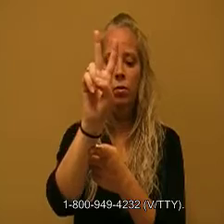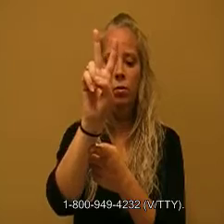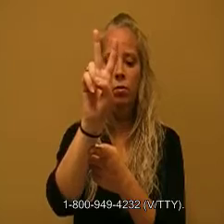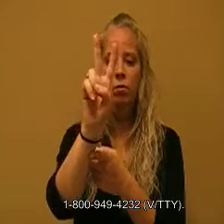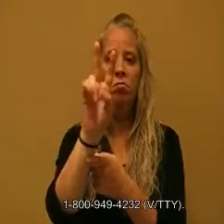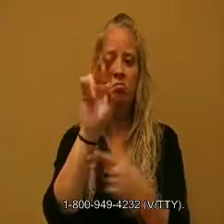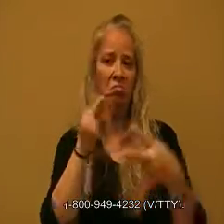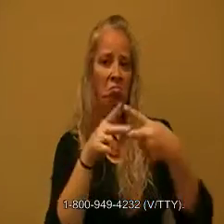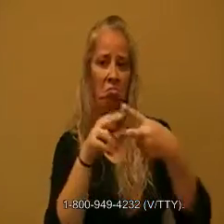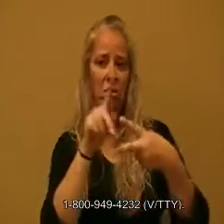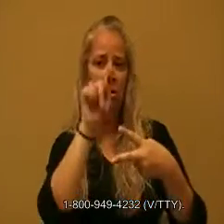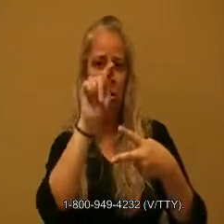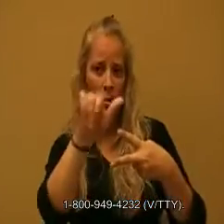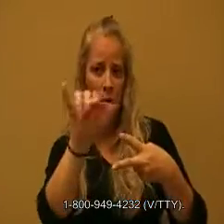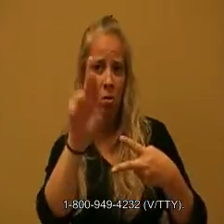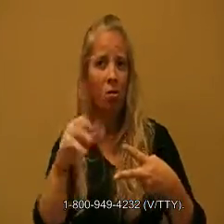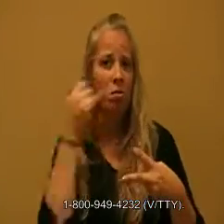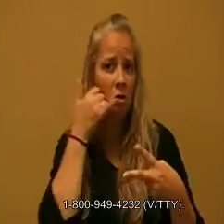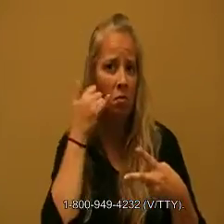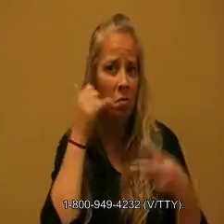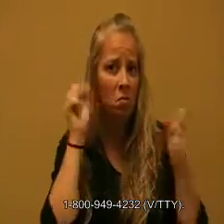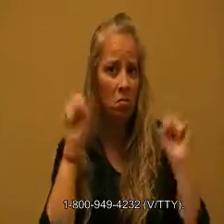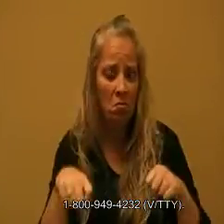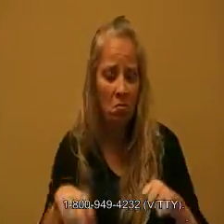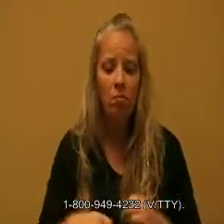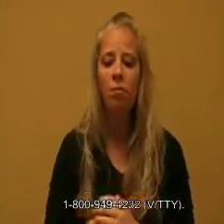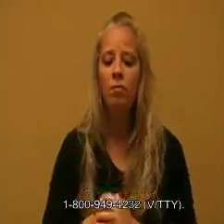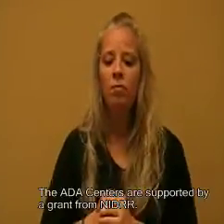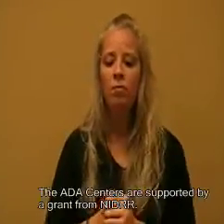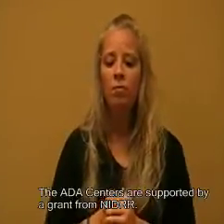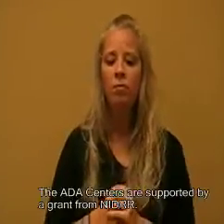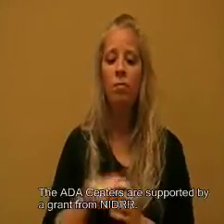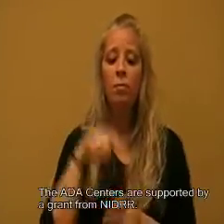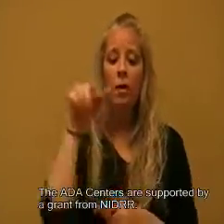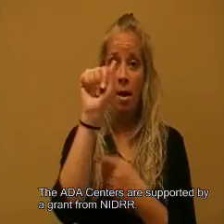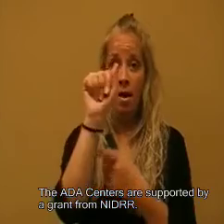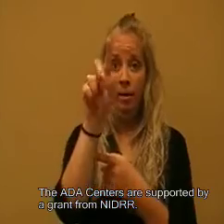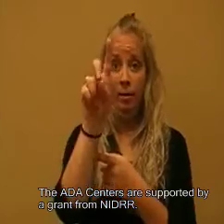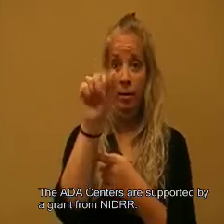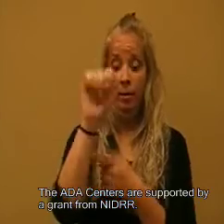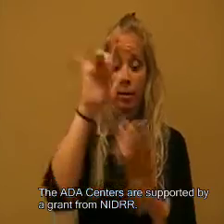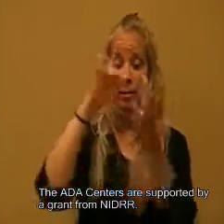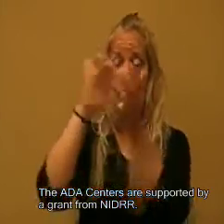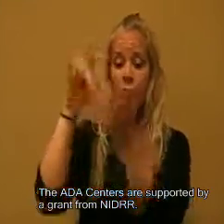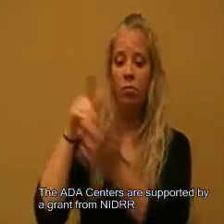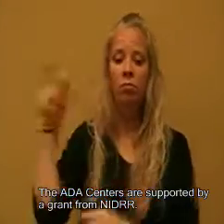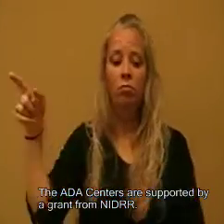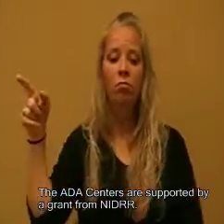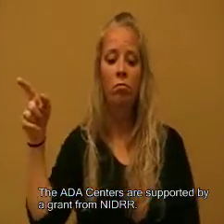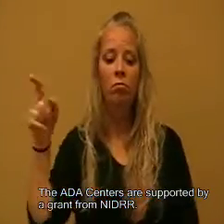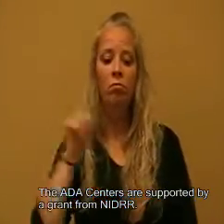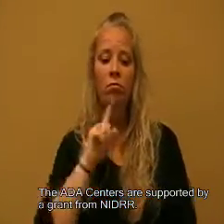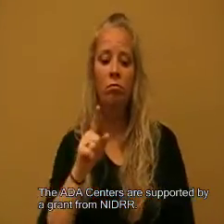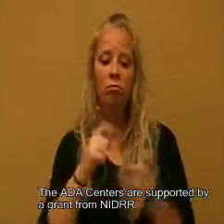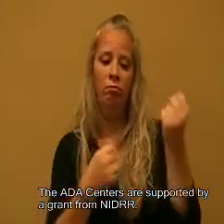1-800-949-4232. That's voice or TTY. The ADA centers are supported by a grant from NIDR.